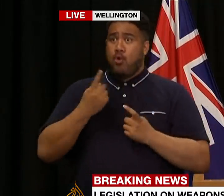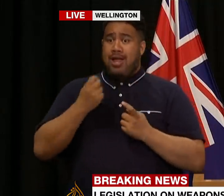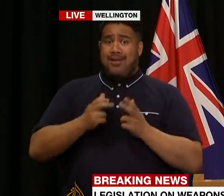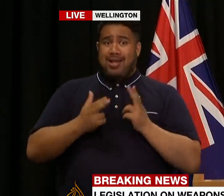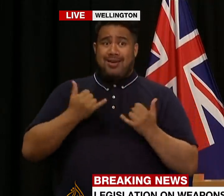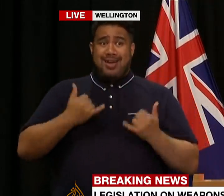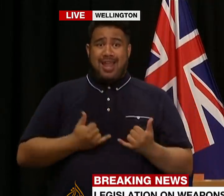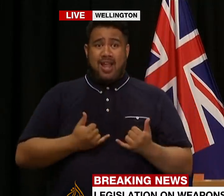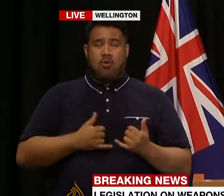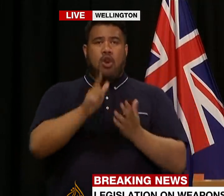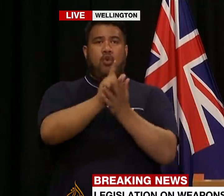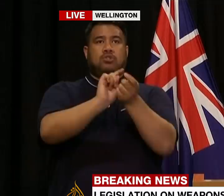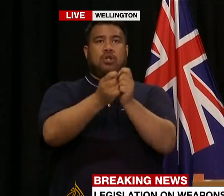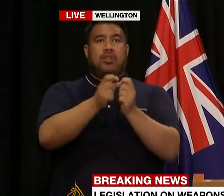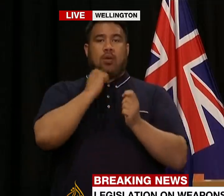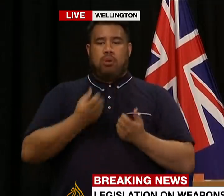will simply...